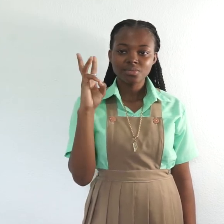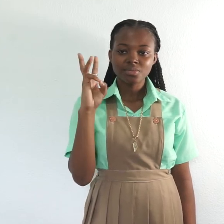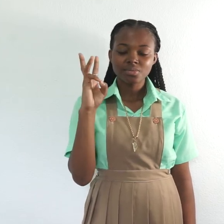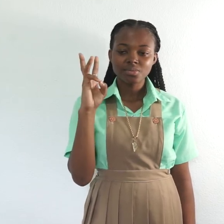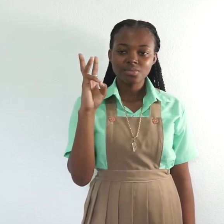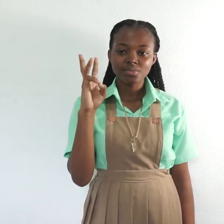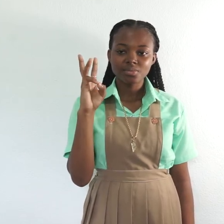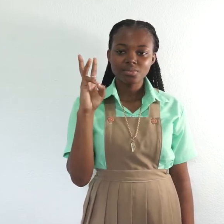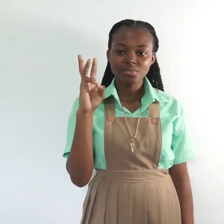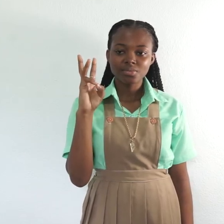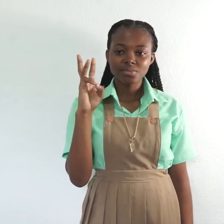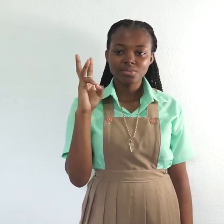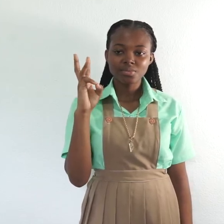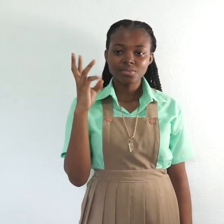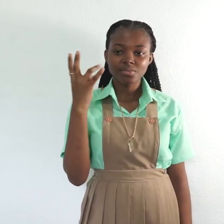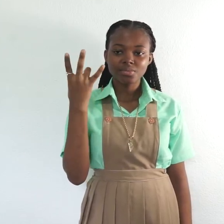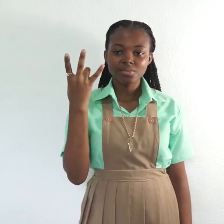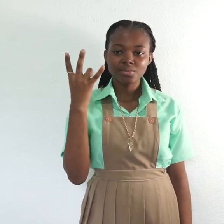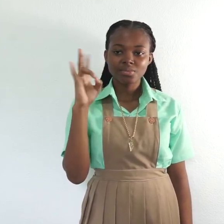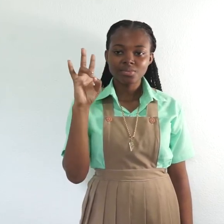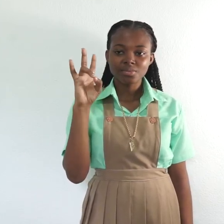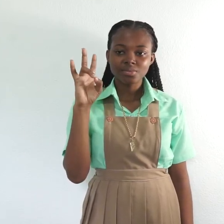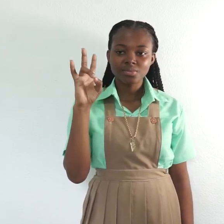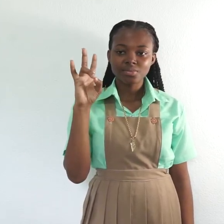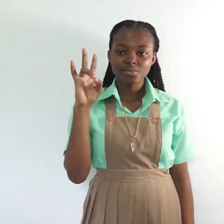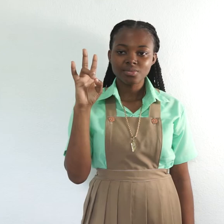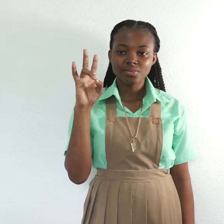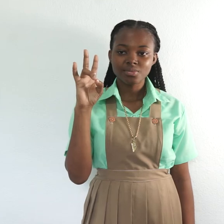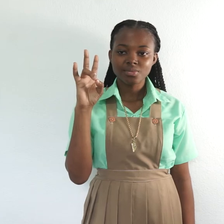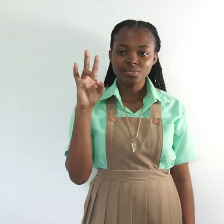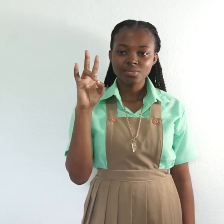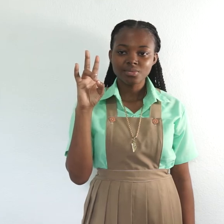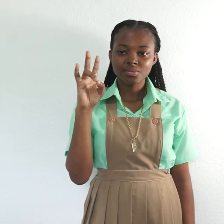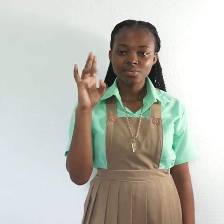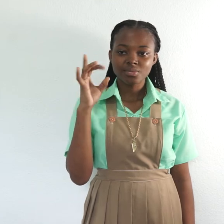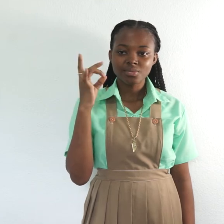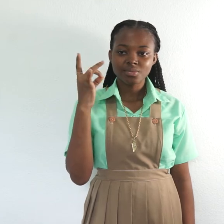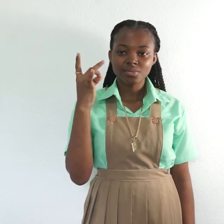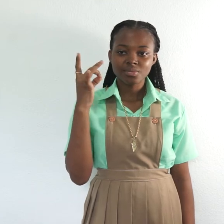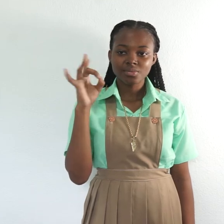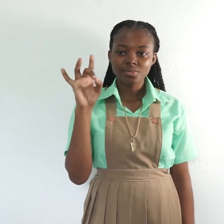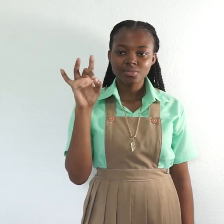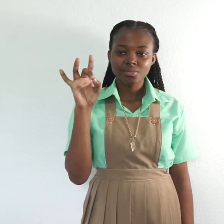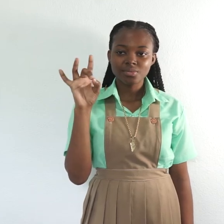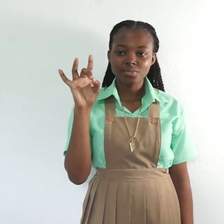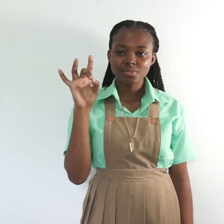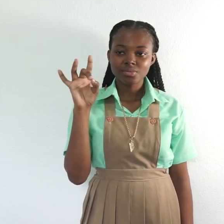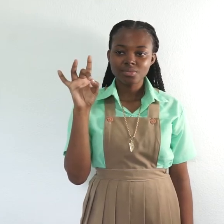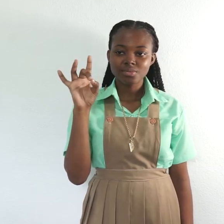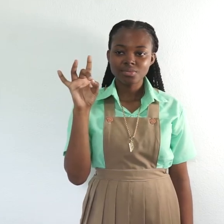16 17 18